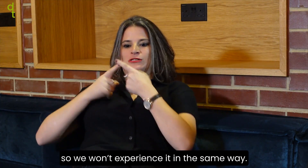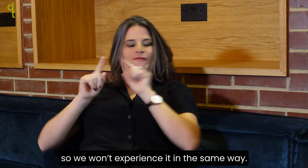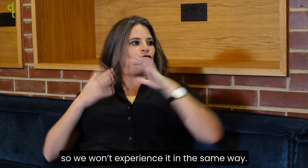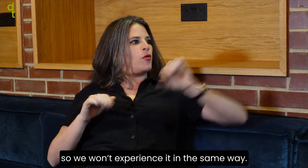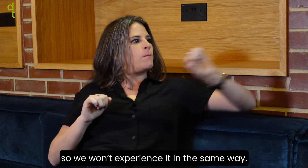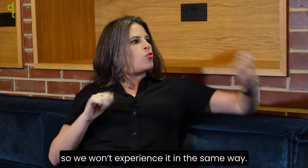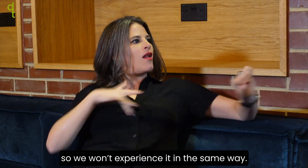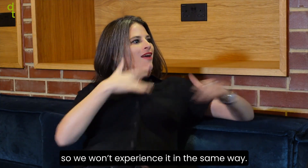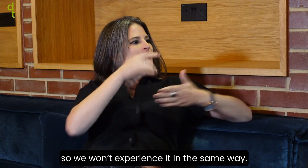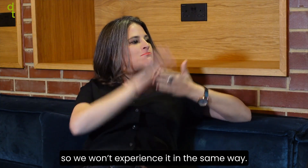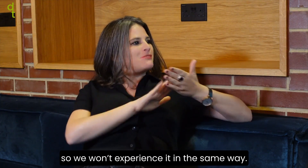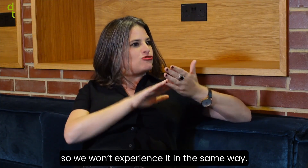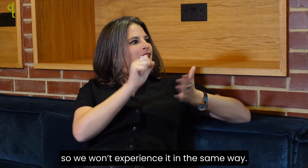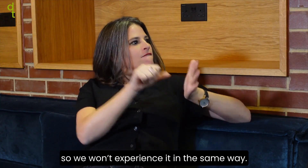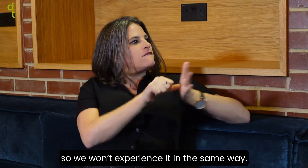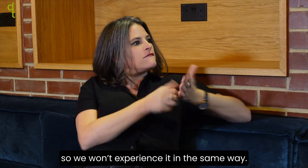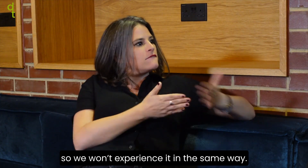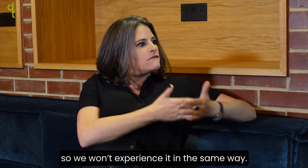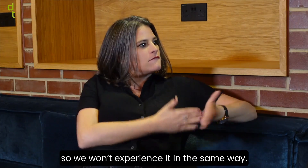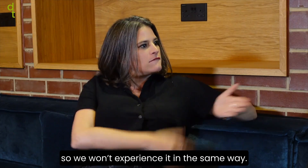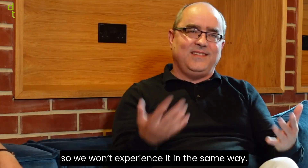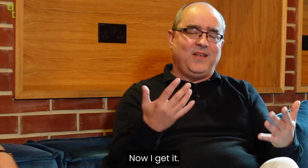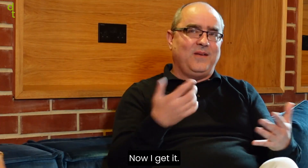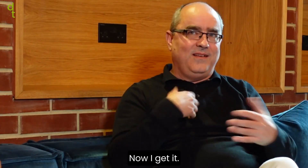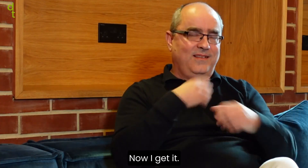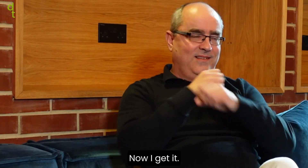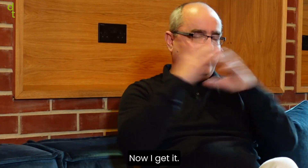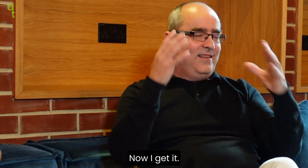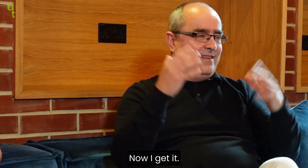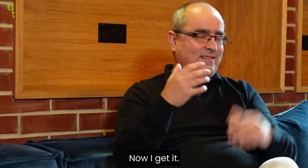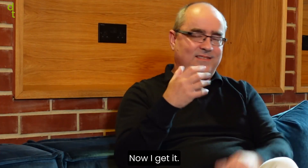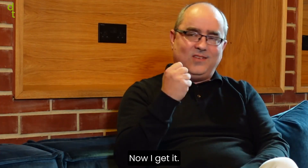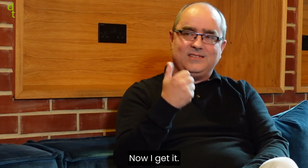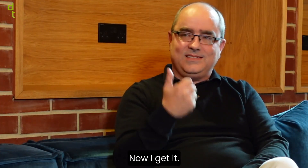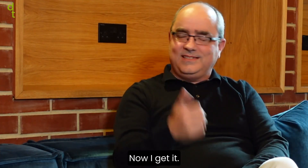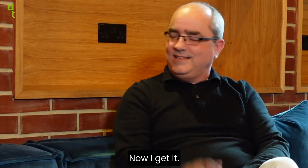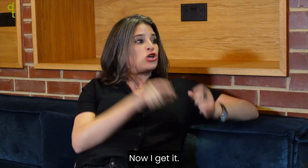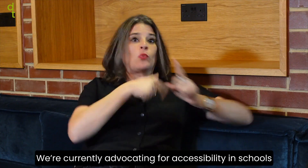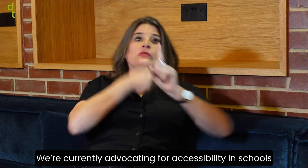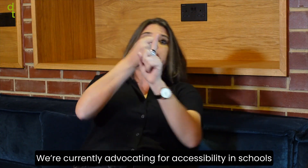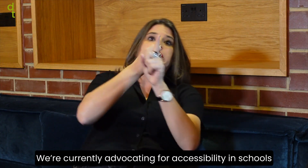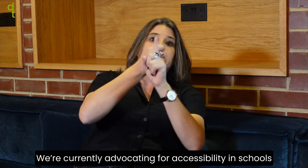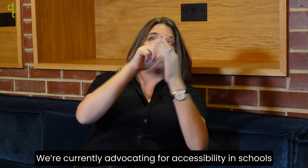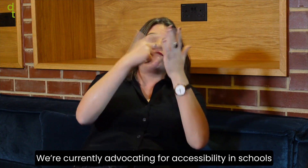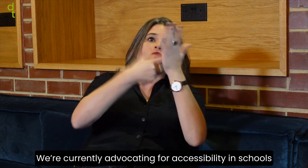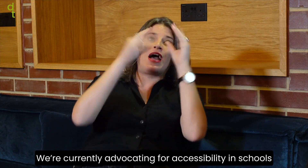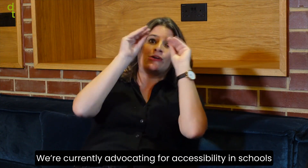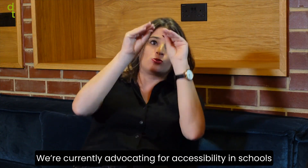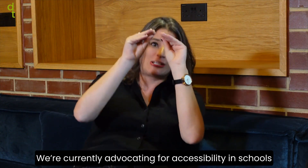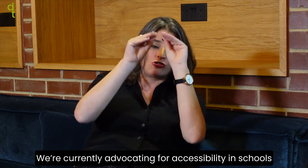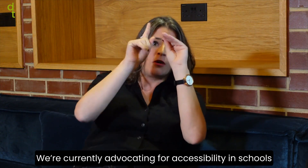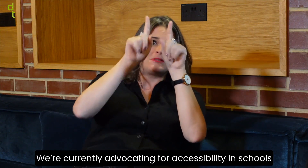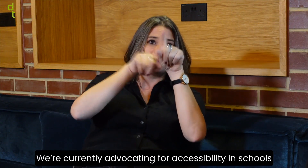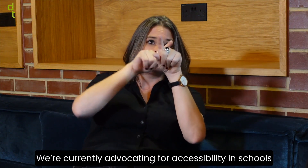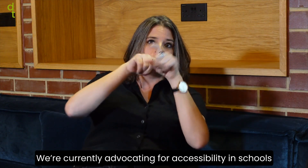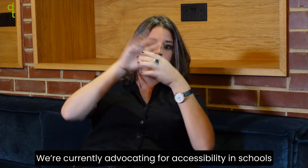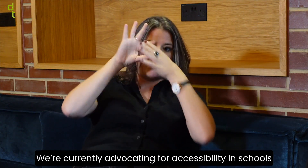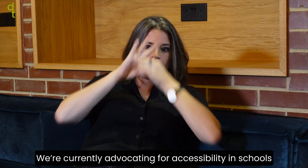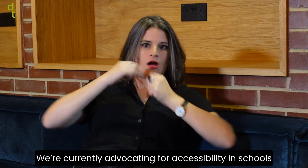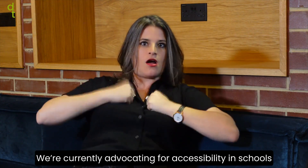different, so we won't experience it in the same way. Now I get it. We're currently advocating for accessibility in schools,